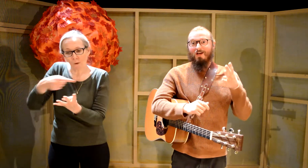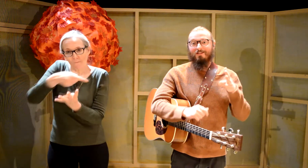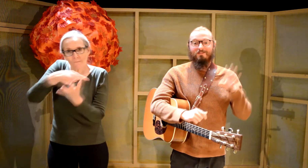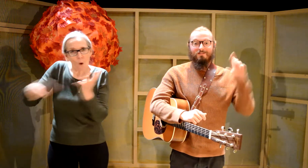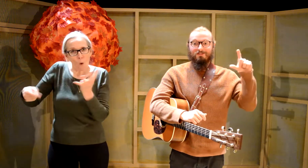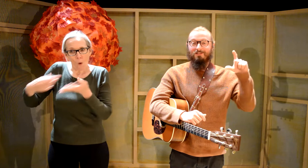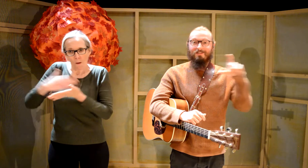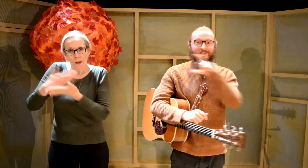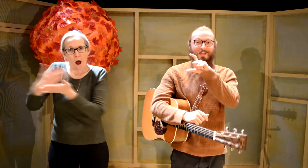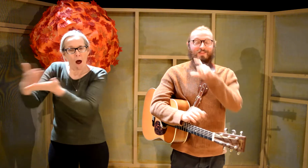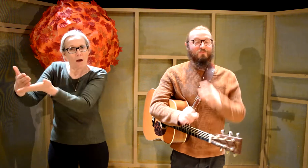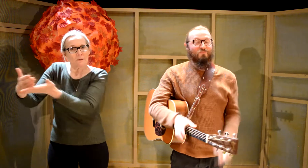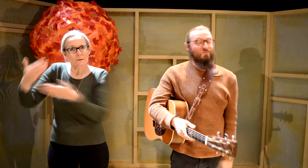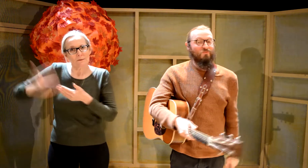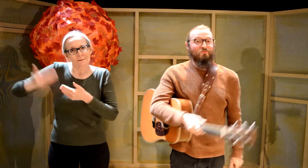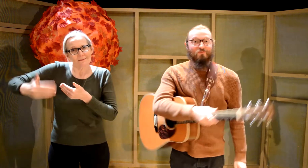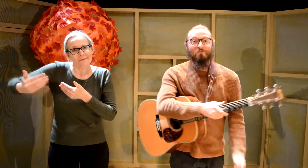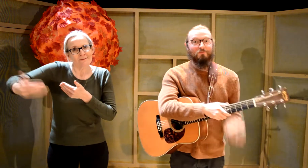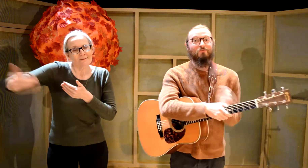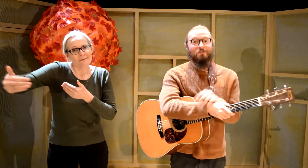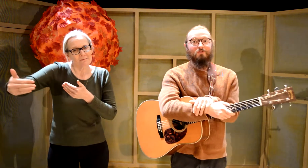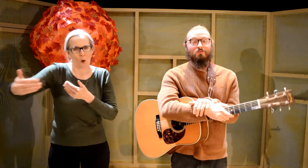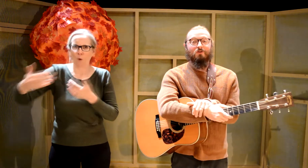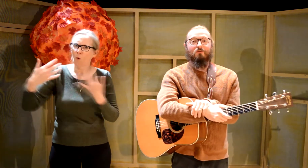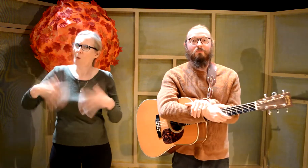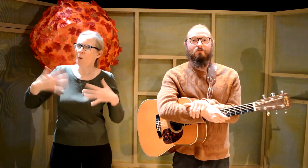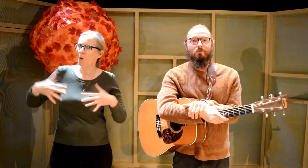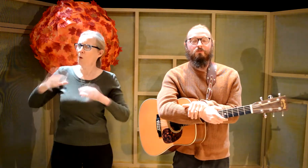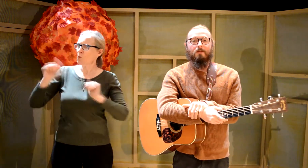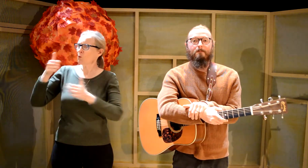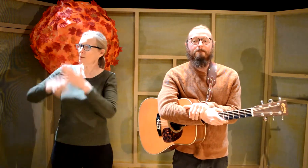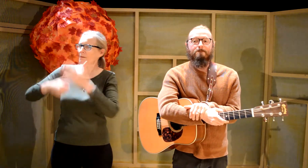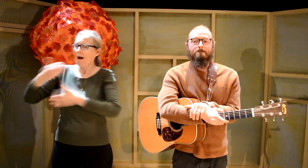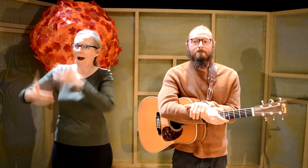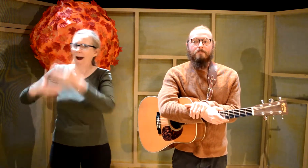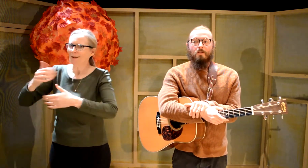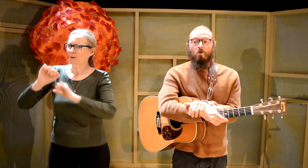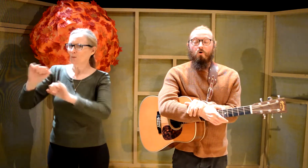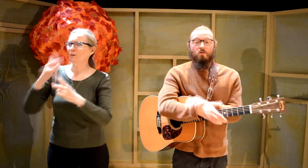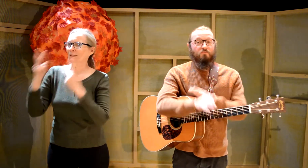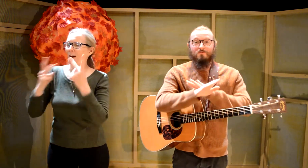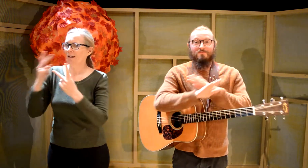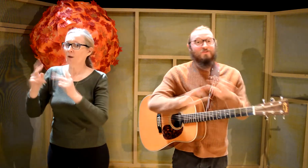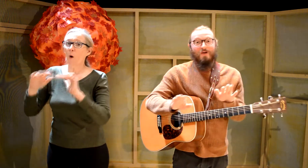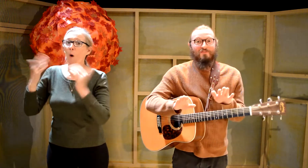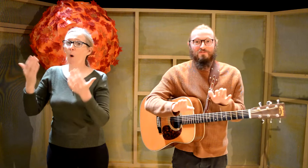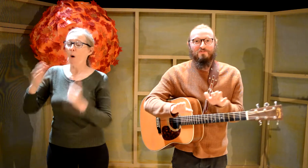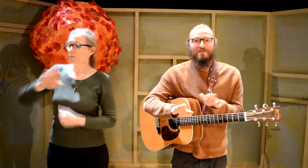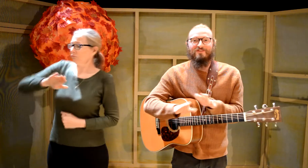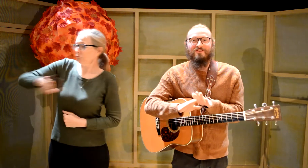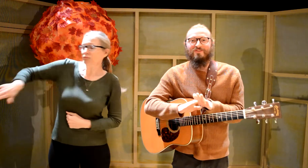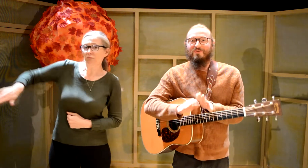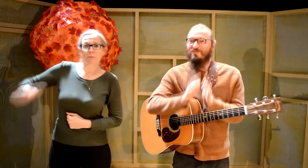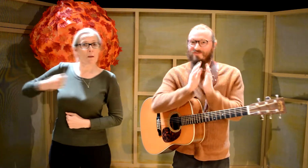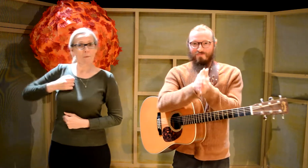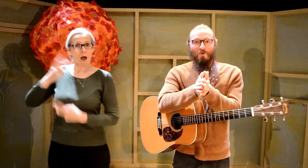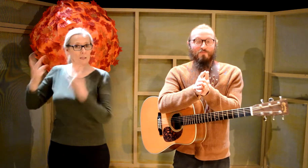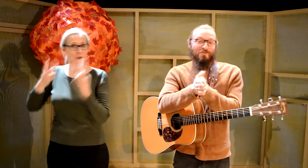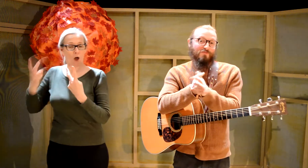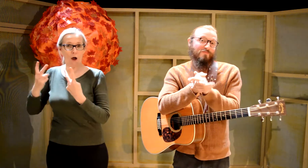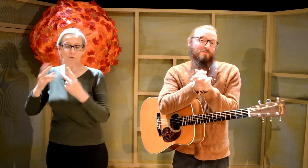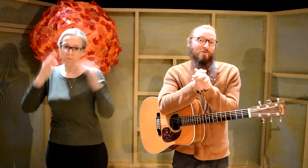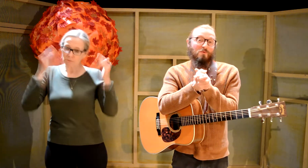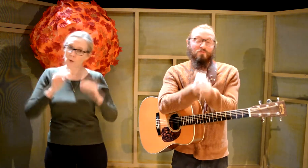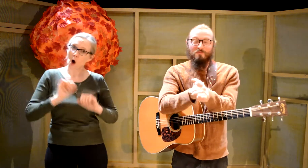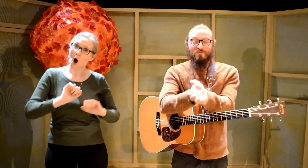4 lines, and then you're off to a really good start for your song then. Or if you don't have to use my song at all, you